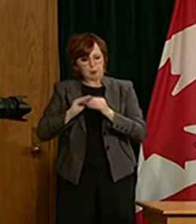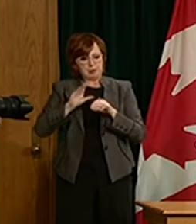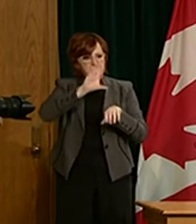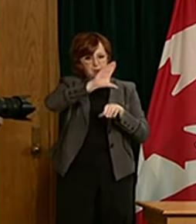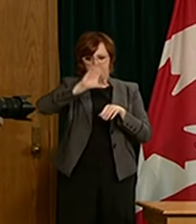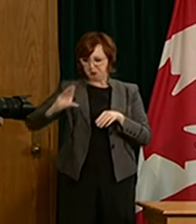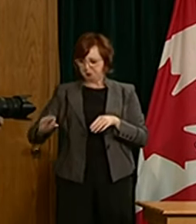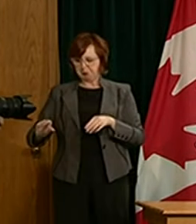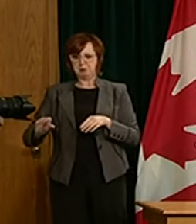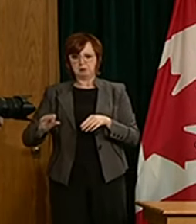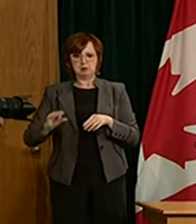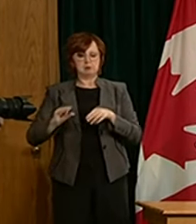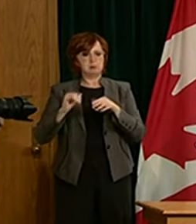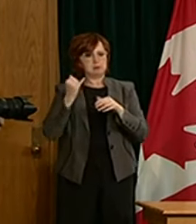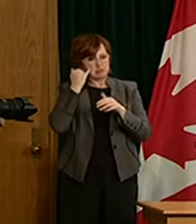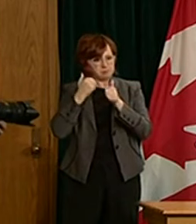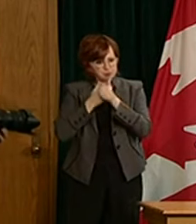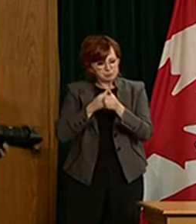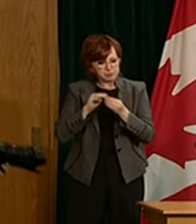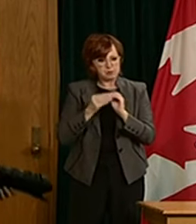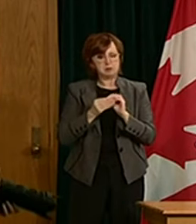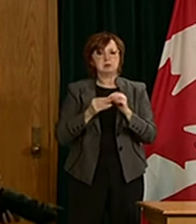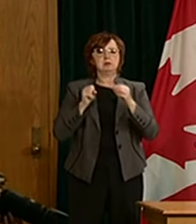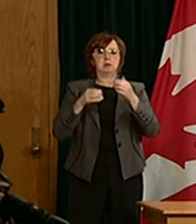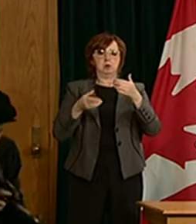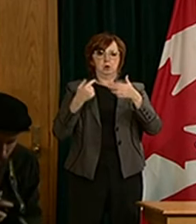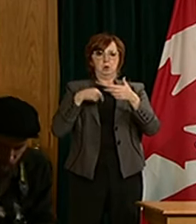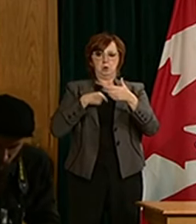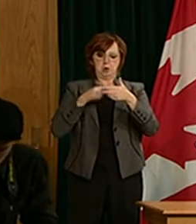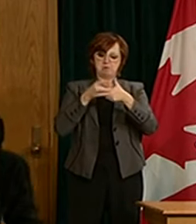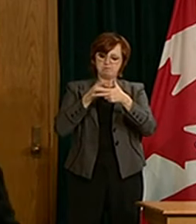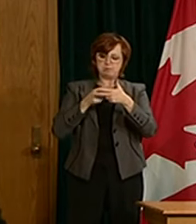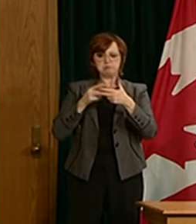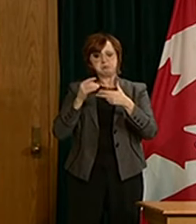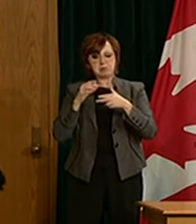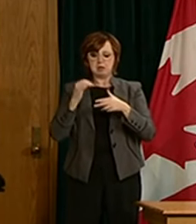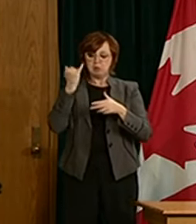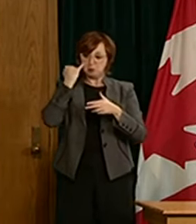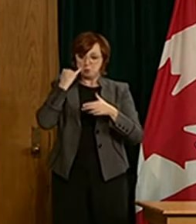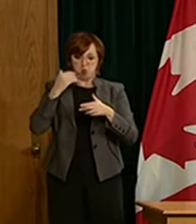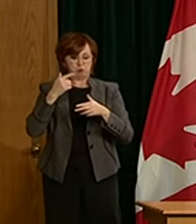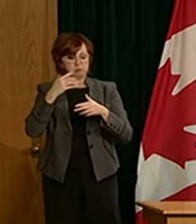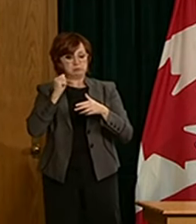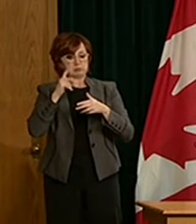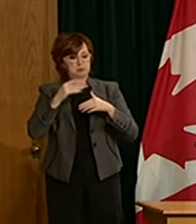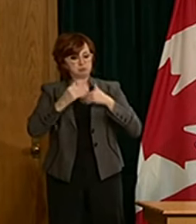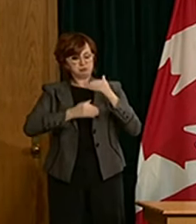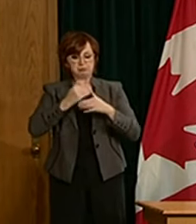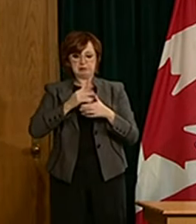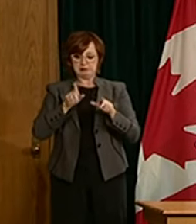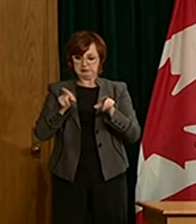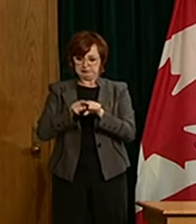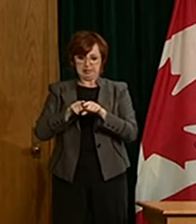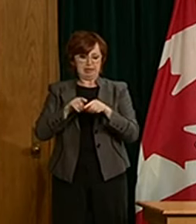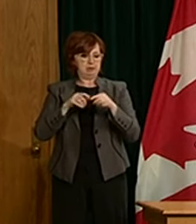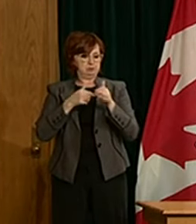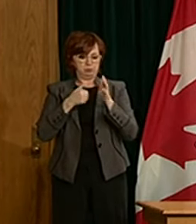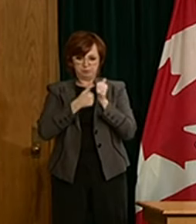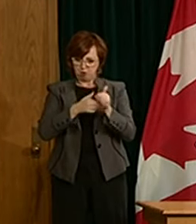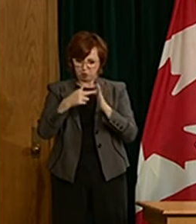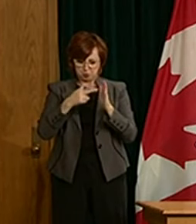modeling literature as well. Again, the beginning assumption is that Saskatchewan continues with our current level of COVID-19 measures. As